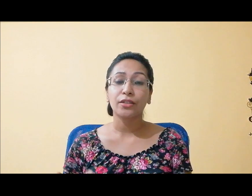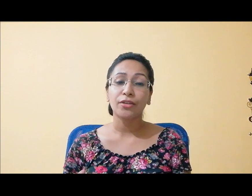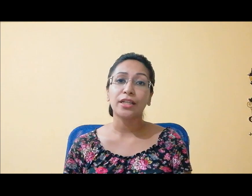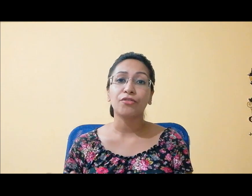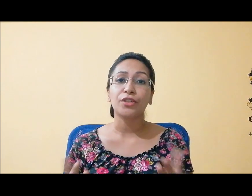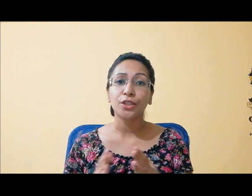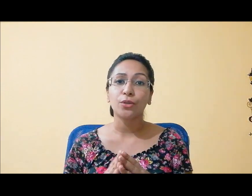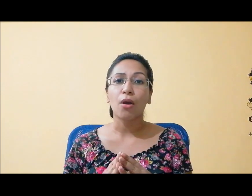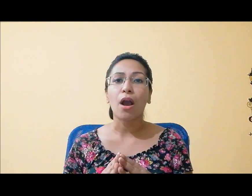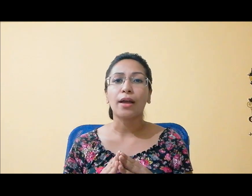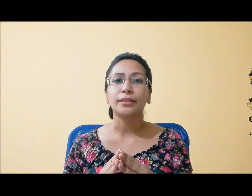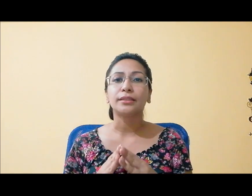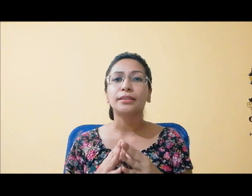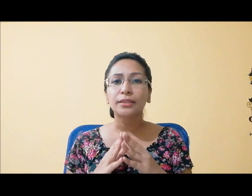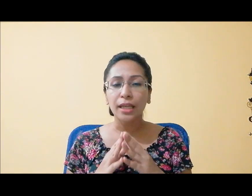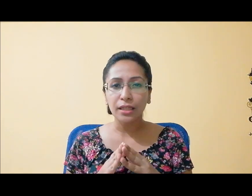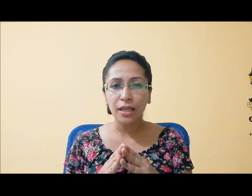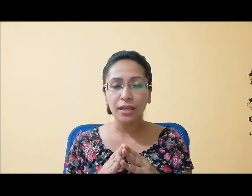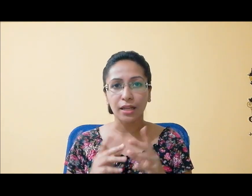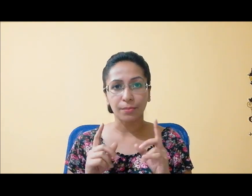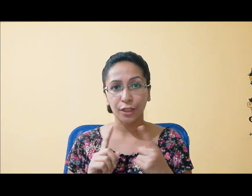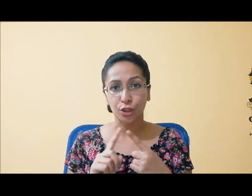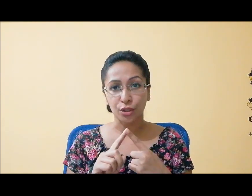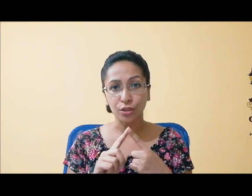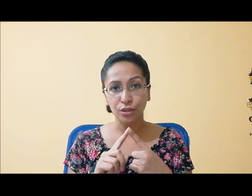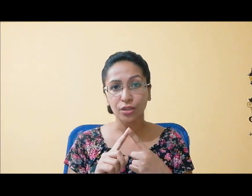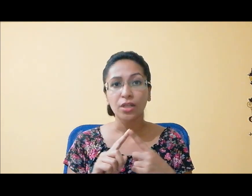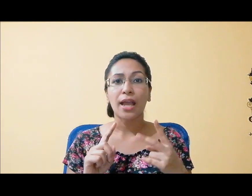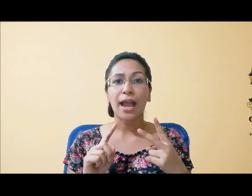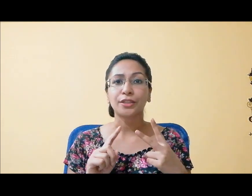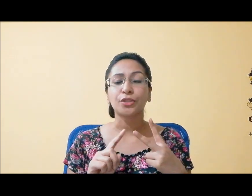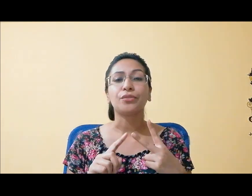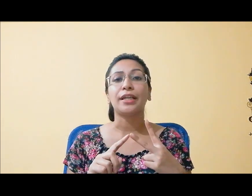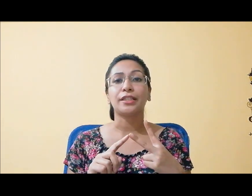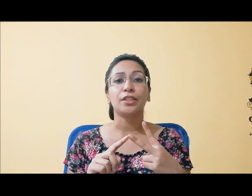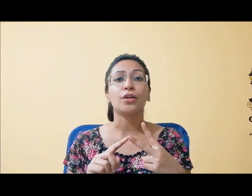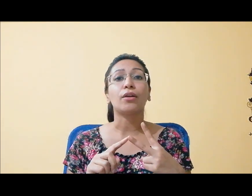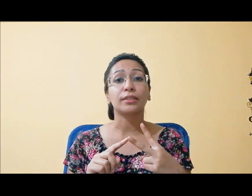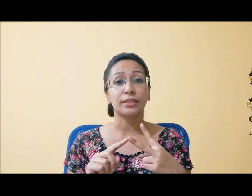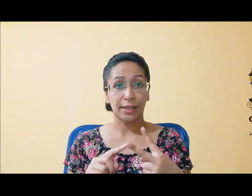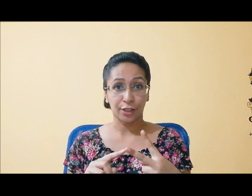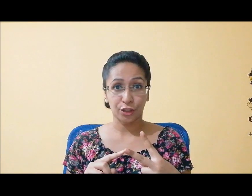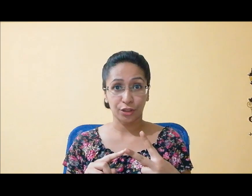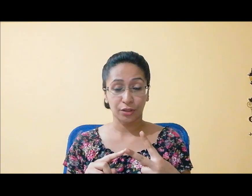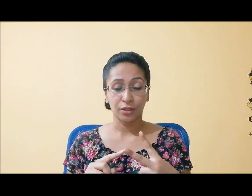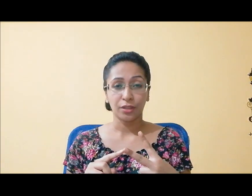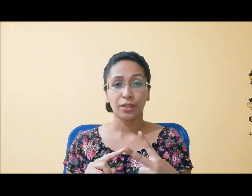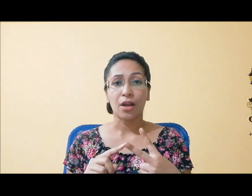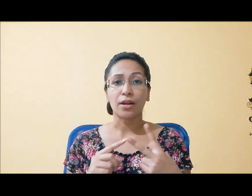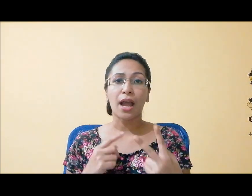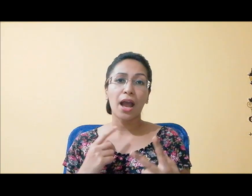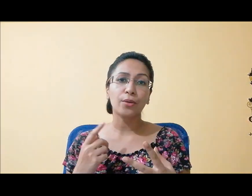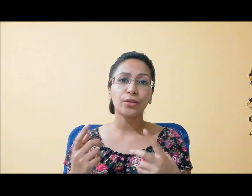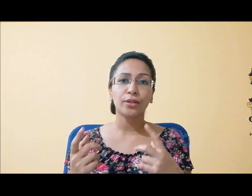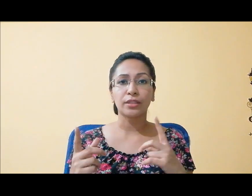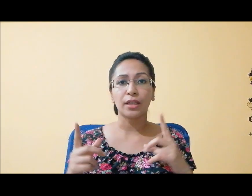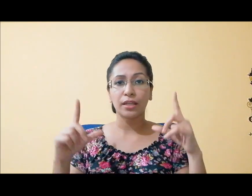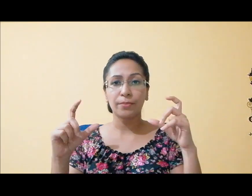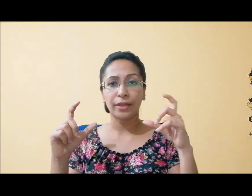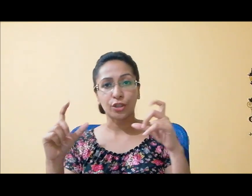creating a video on thinking in pictures and creating your stage, on how you can think in